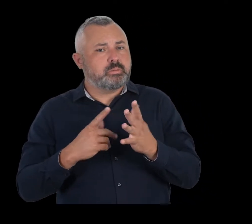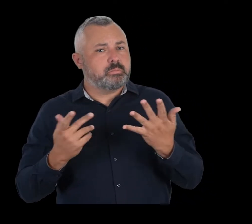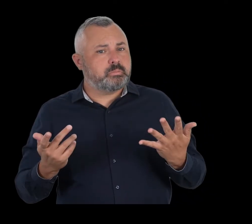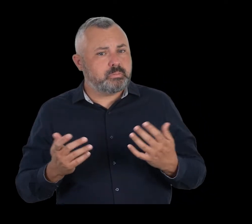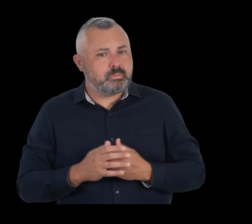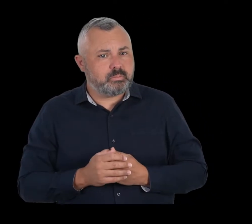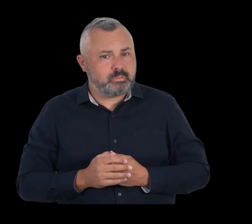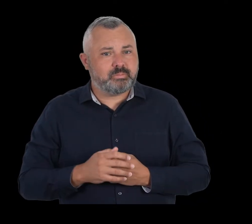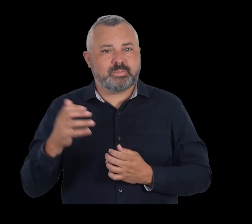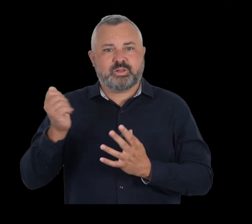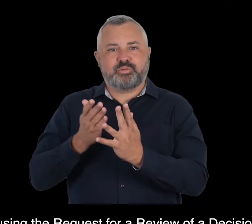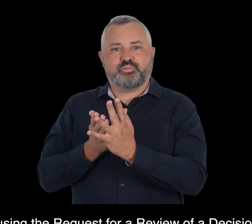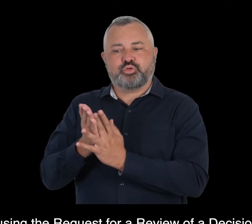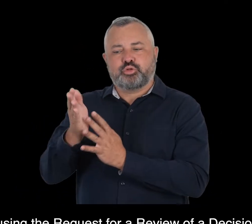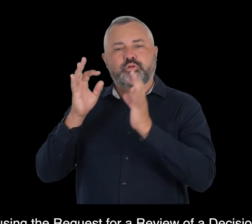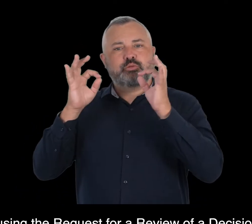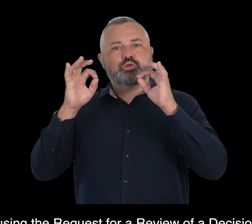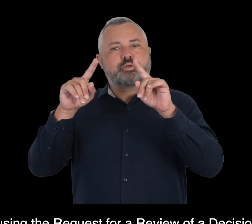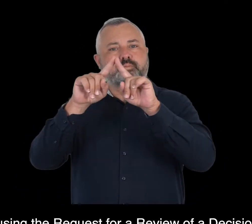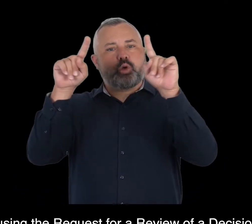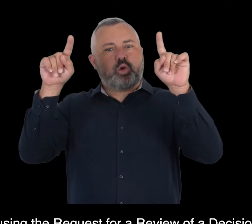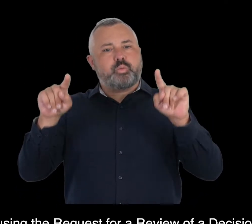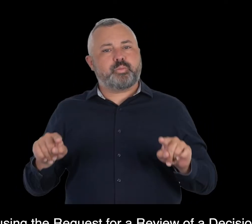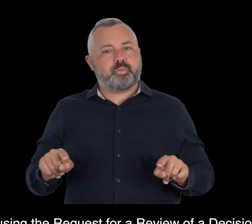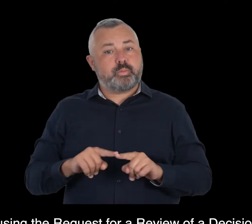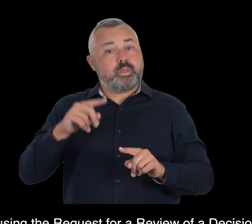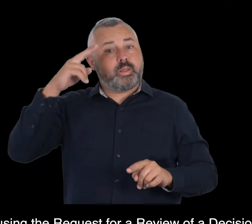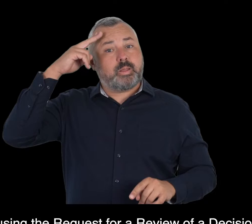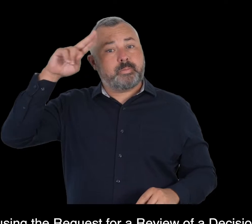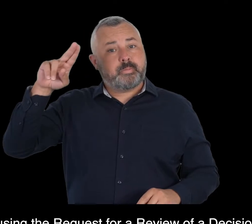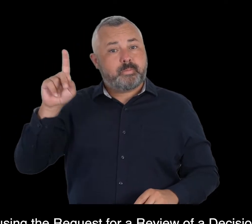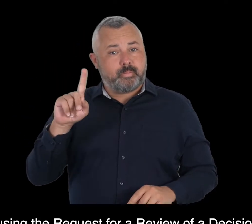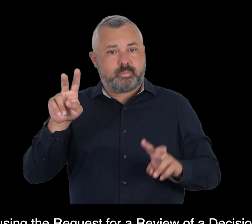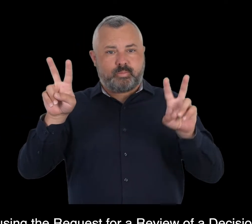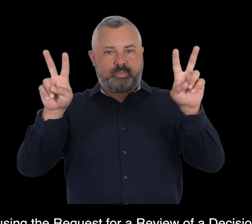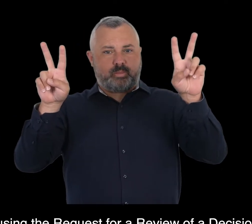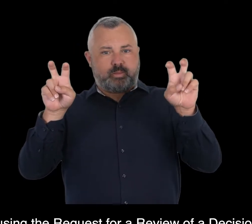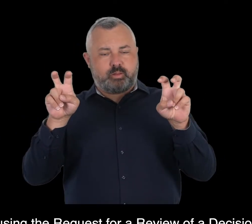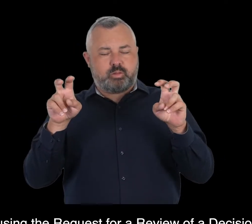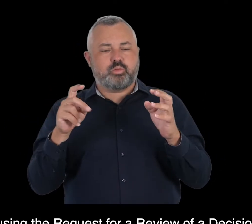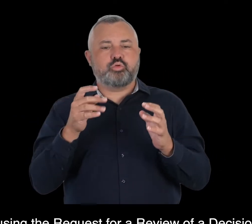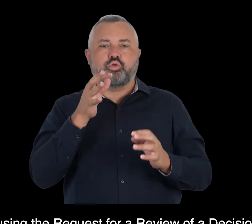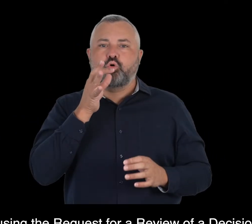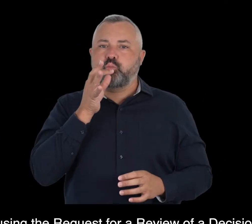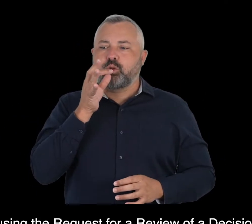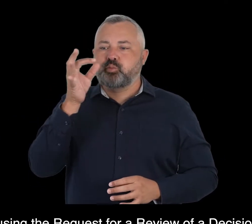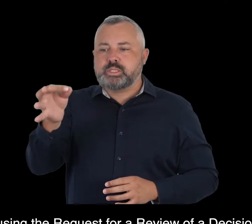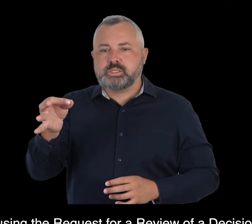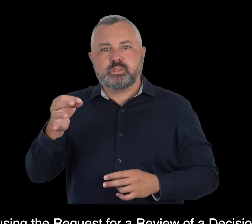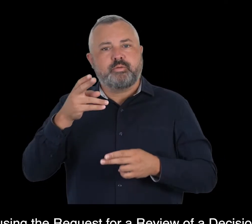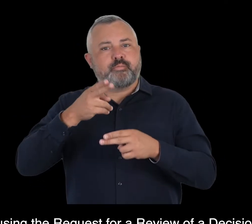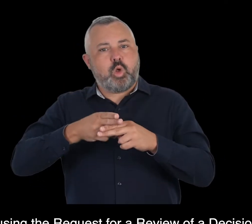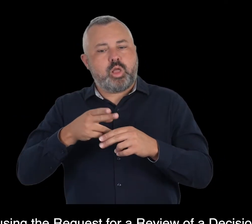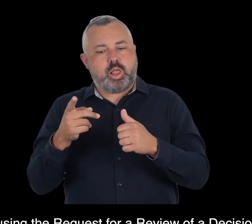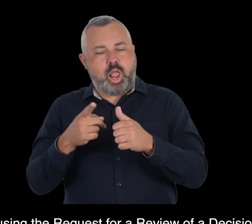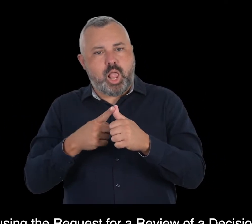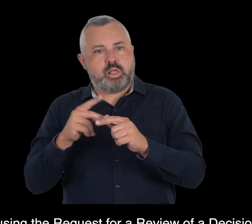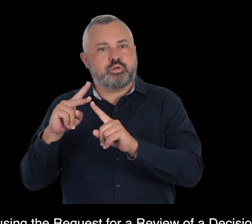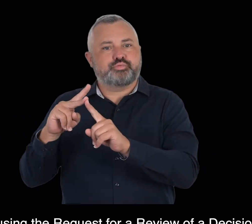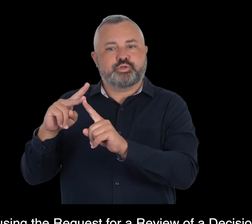Step 5. How do they need to hear it? In writing, using the request for a review of